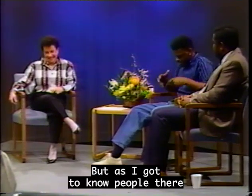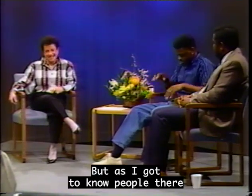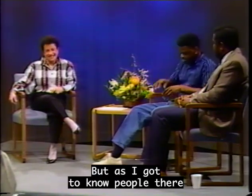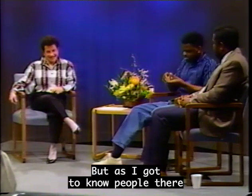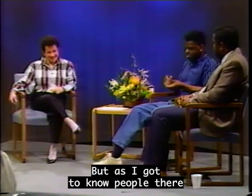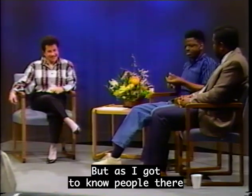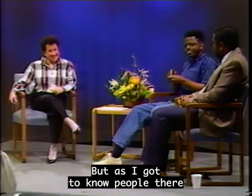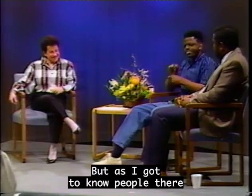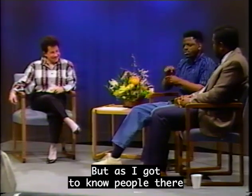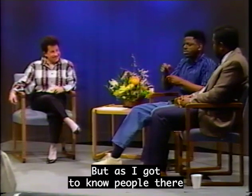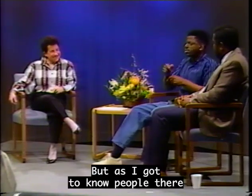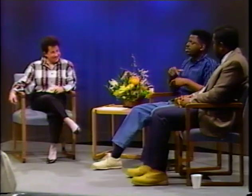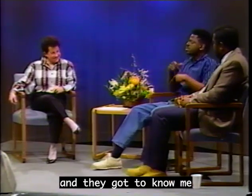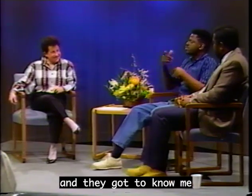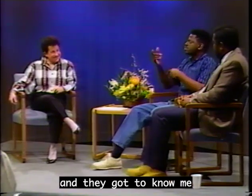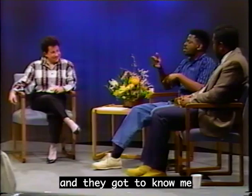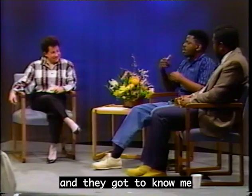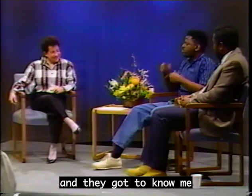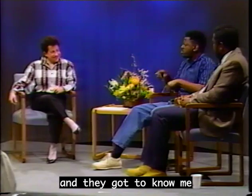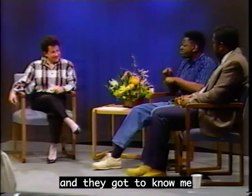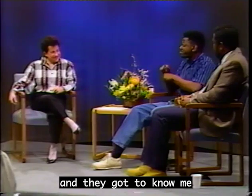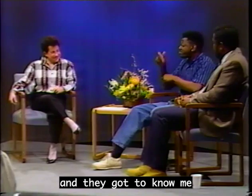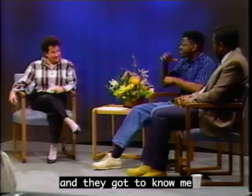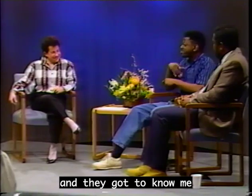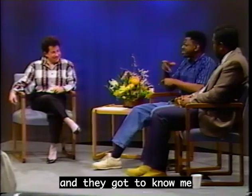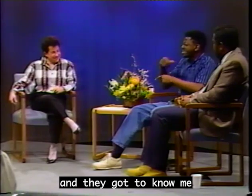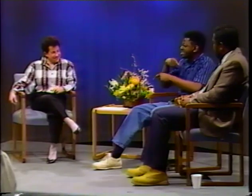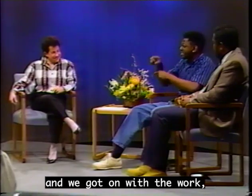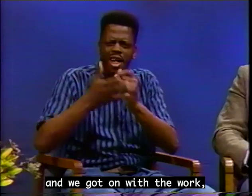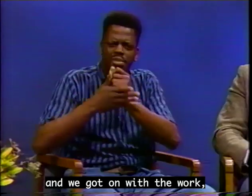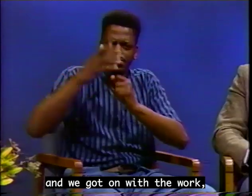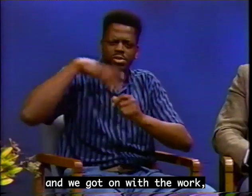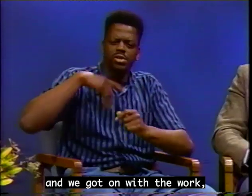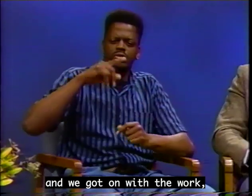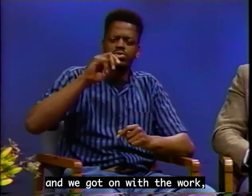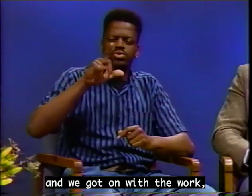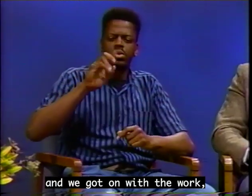as I got to know people there, and they got to know me, and we got on with the work,